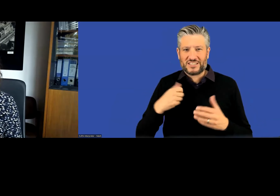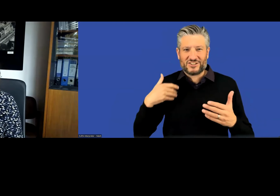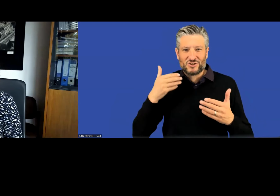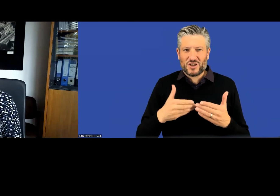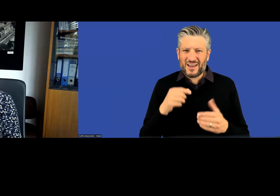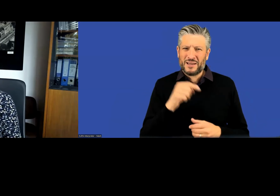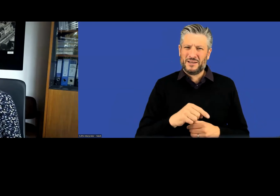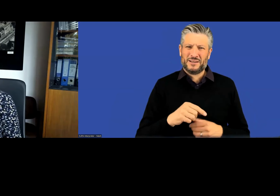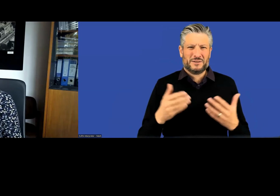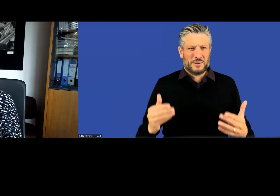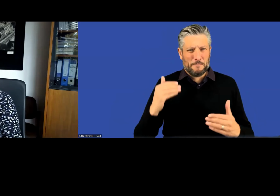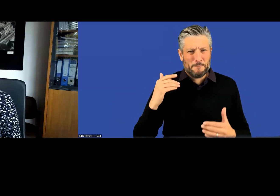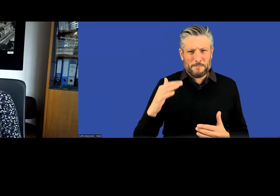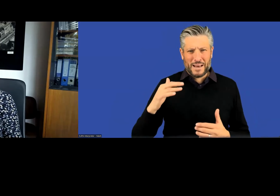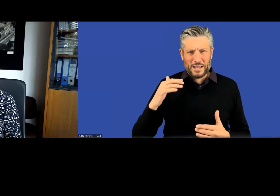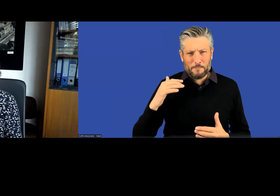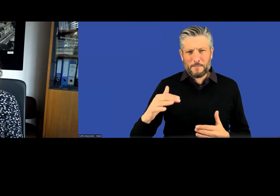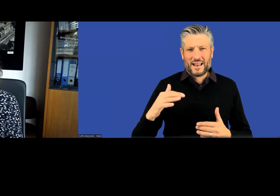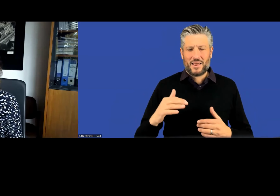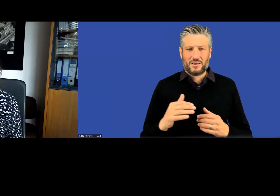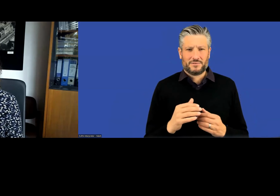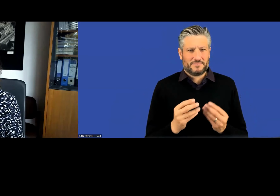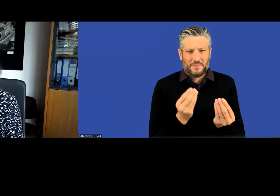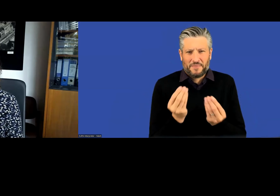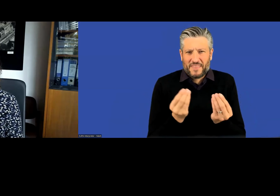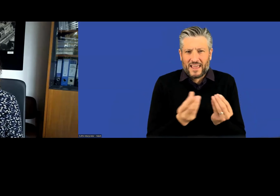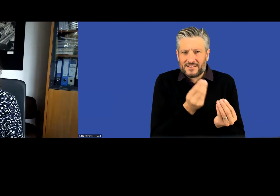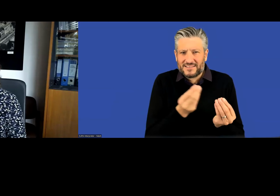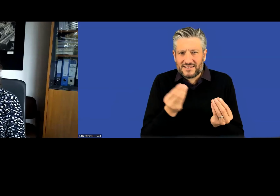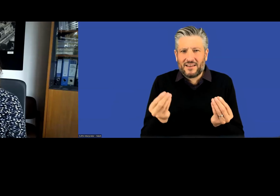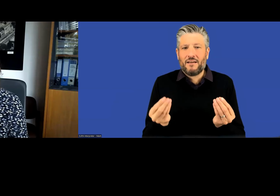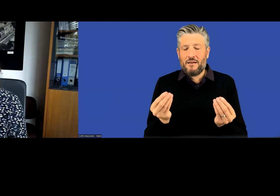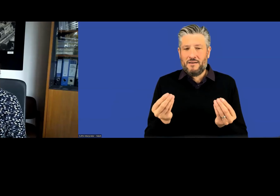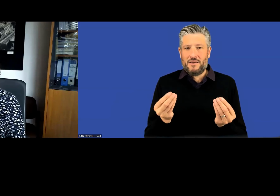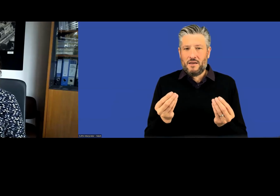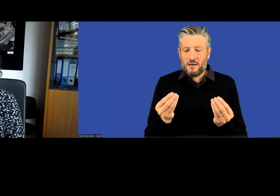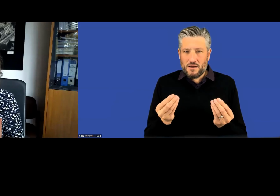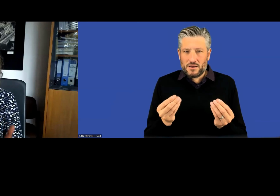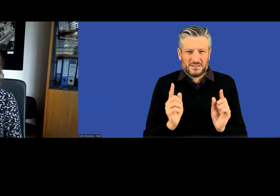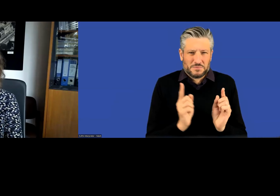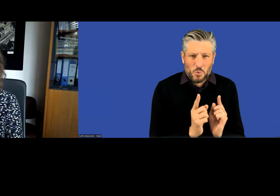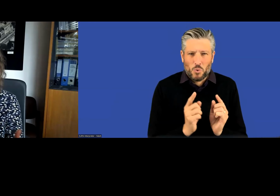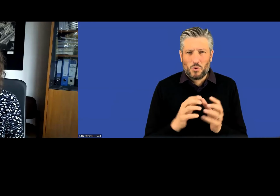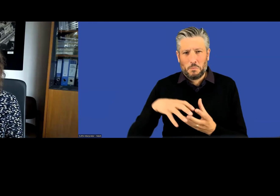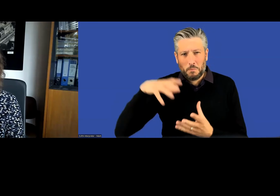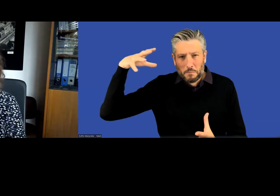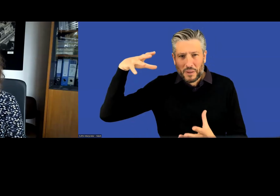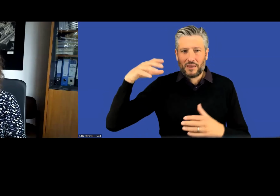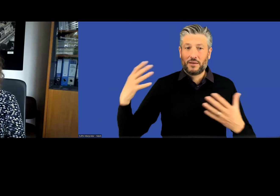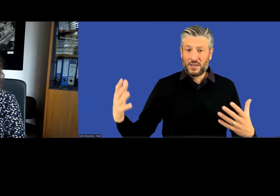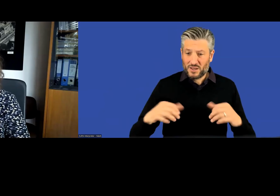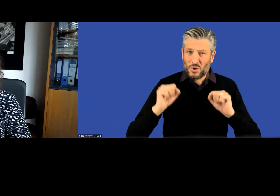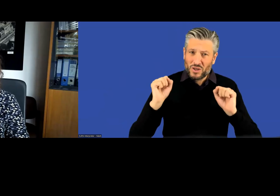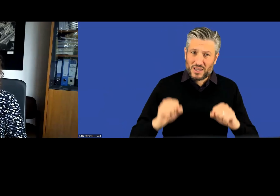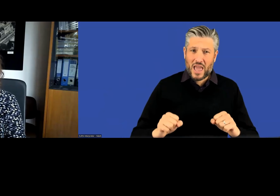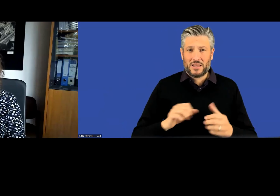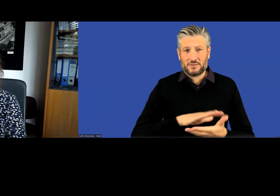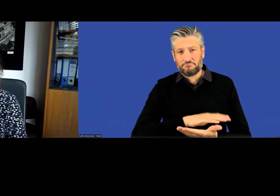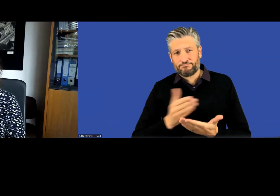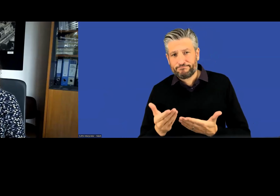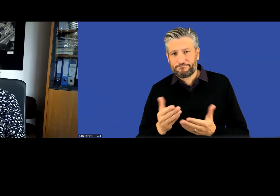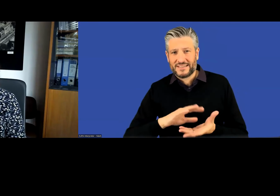from institutions all across Europe, large and small. And I'm very happy to help those of you involved in the